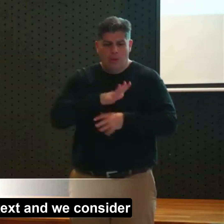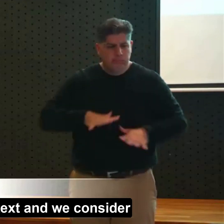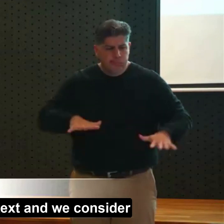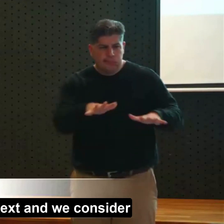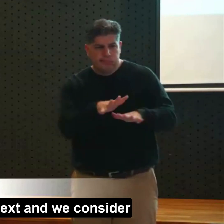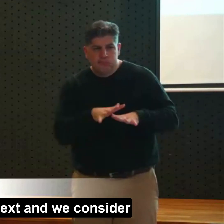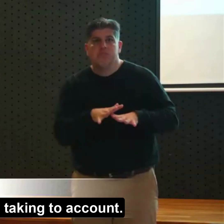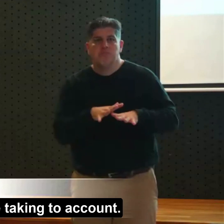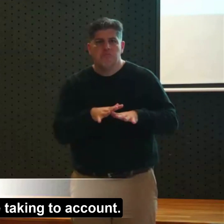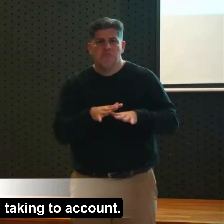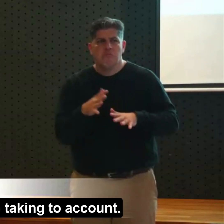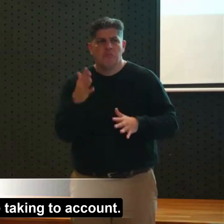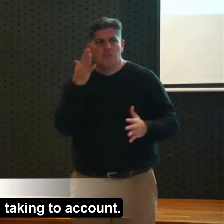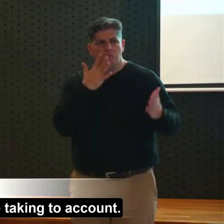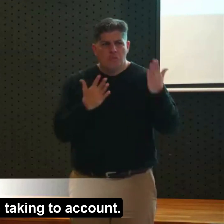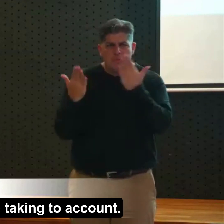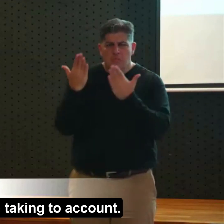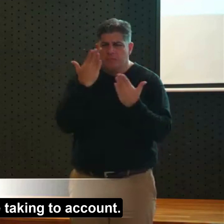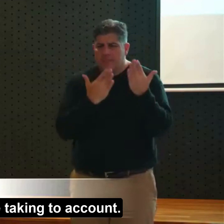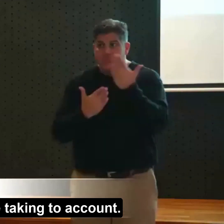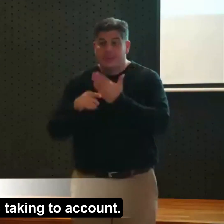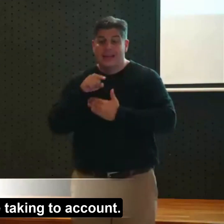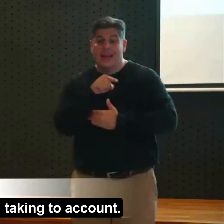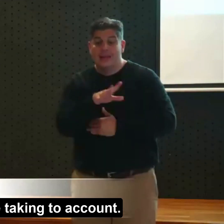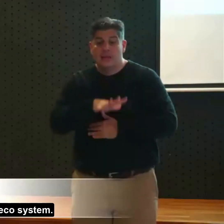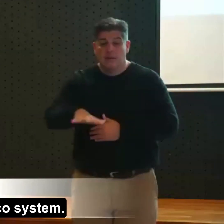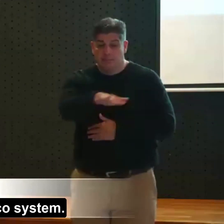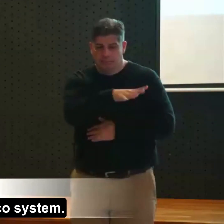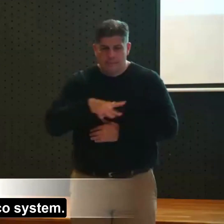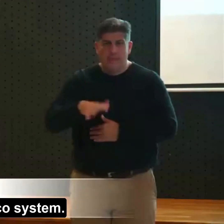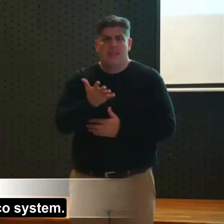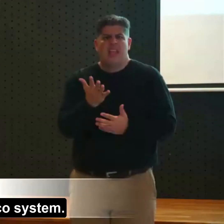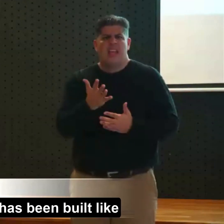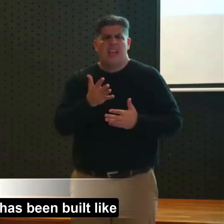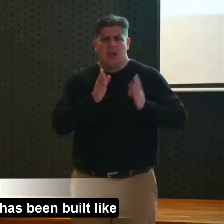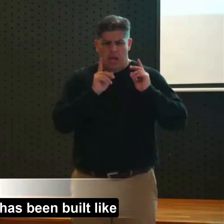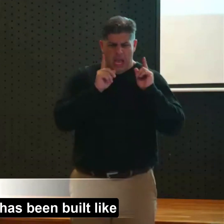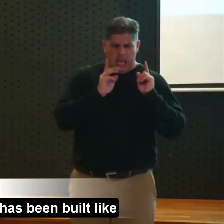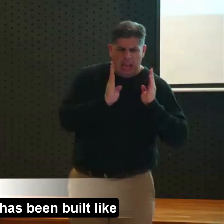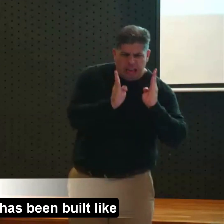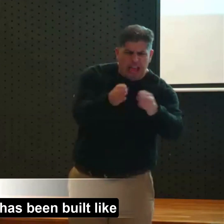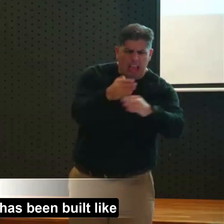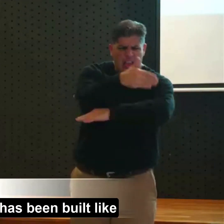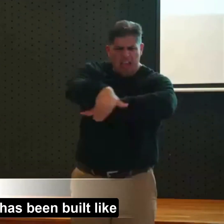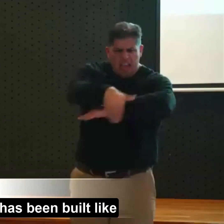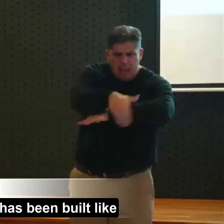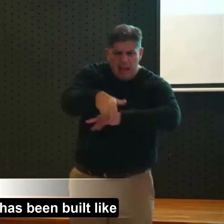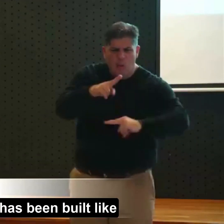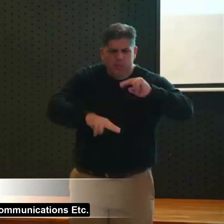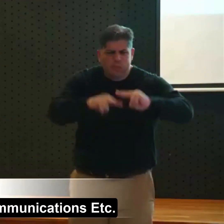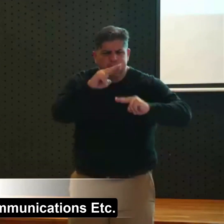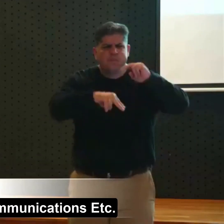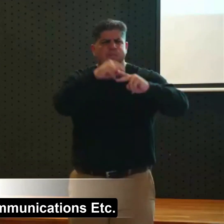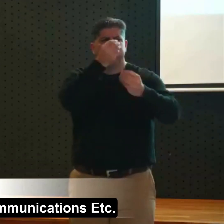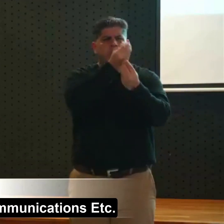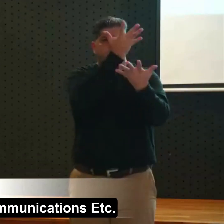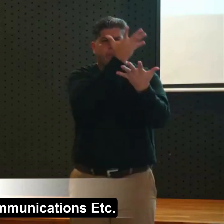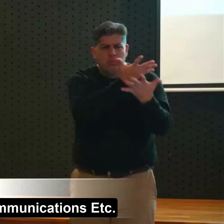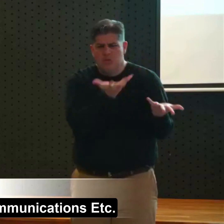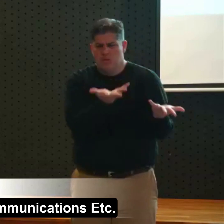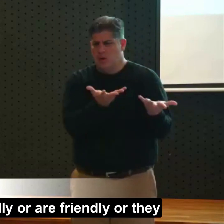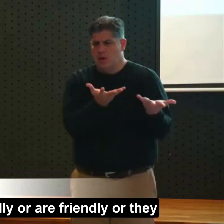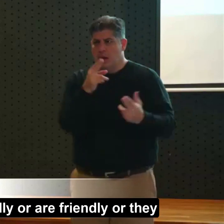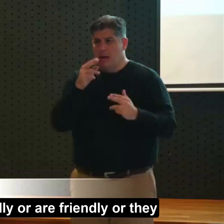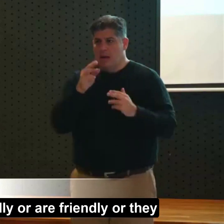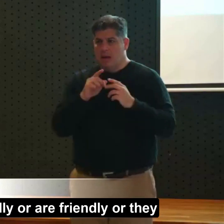we consider and we take into account the ecosystem and what has been built, like roads,